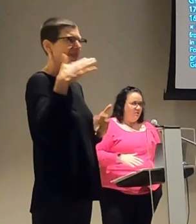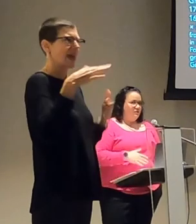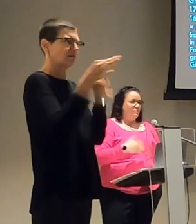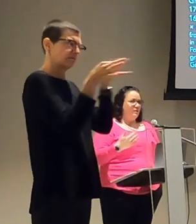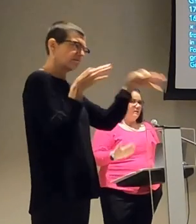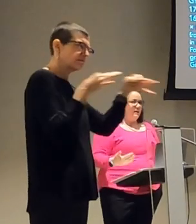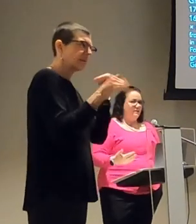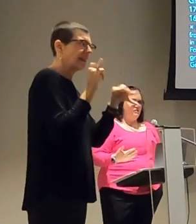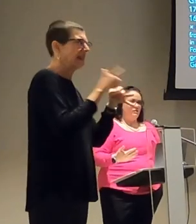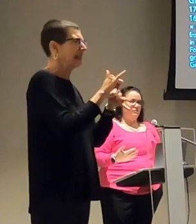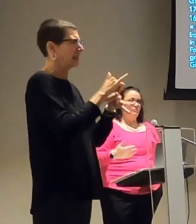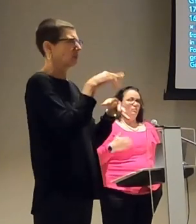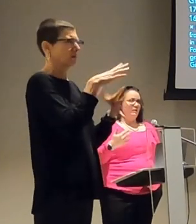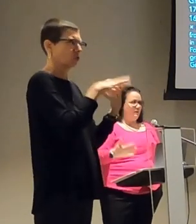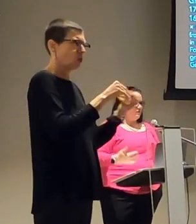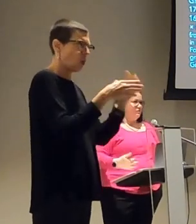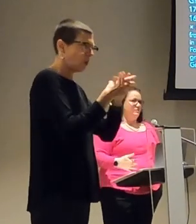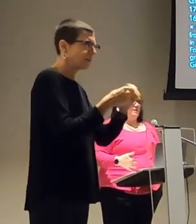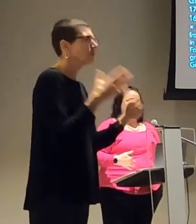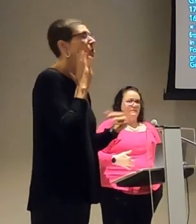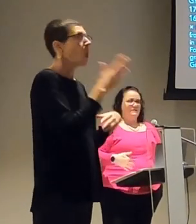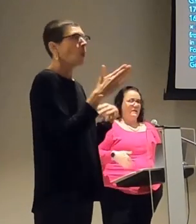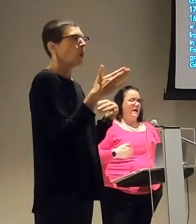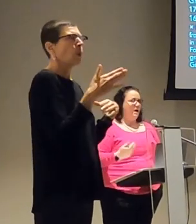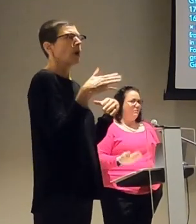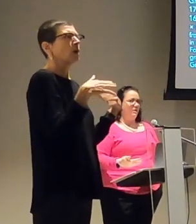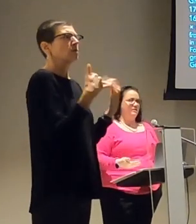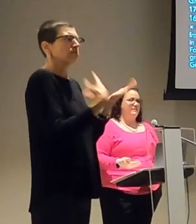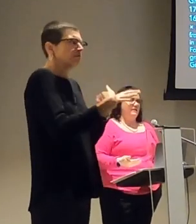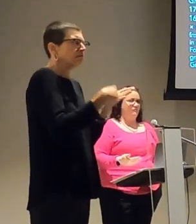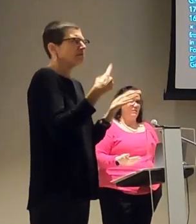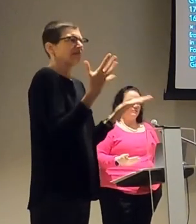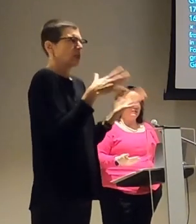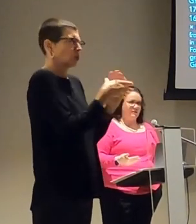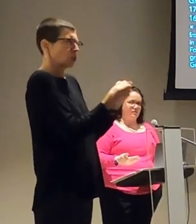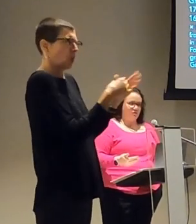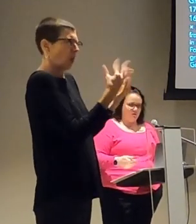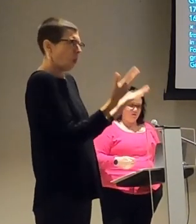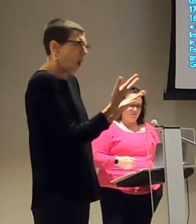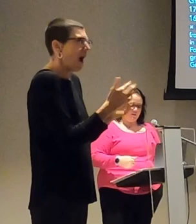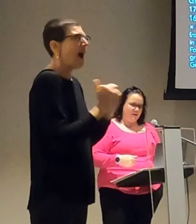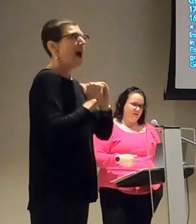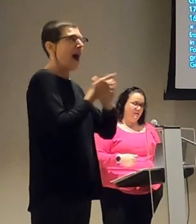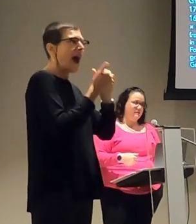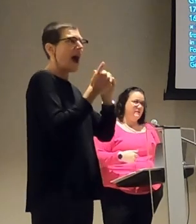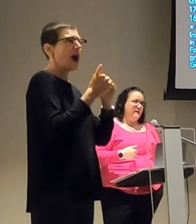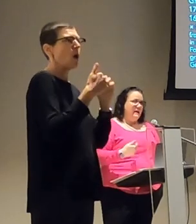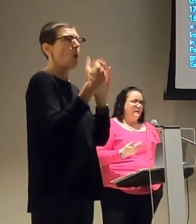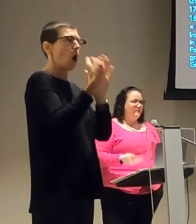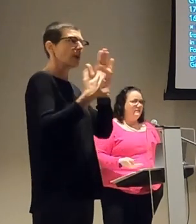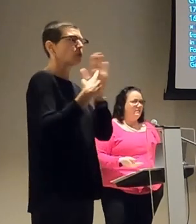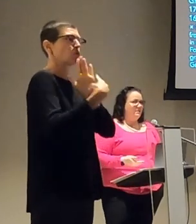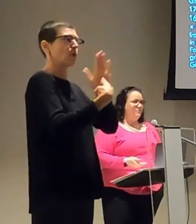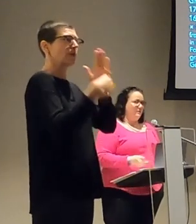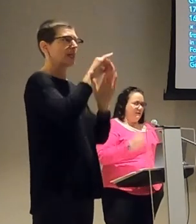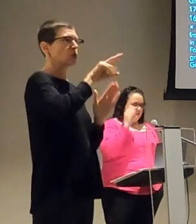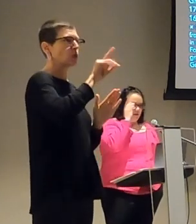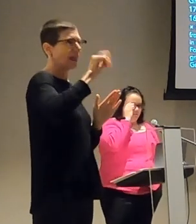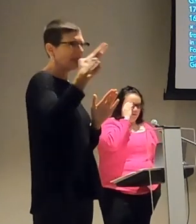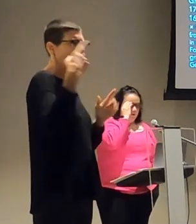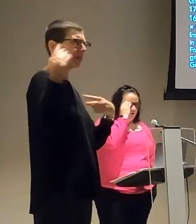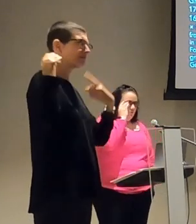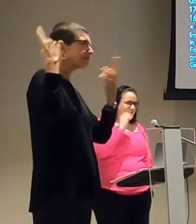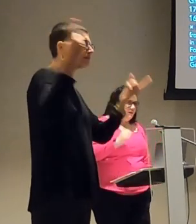story. So we're going to get into what that story is, how artists have represented Judith over the years, and a little bit more